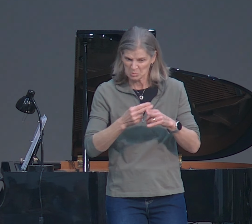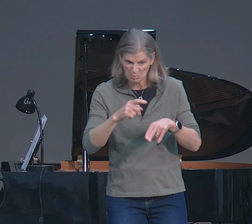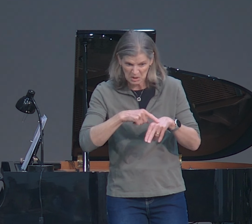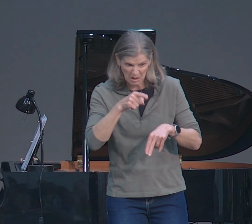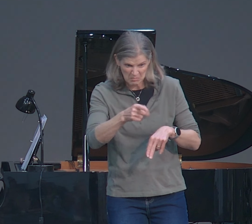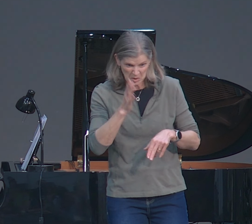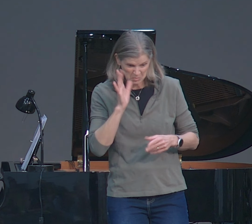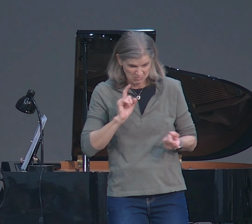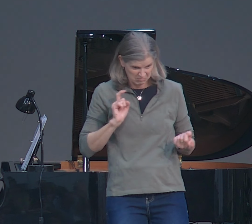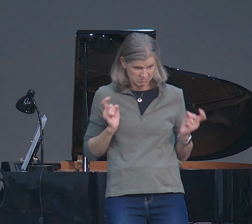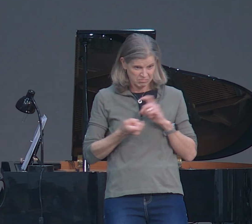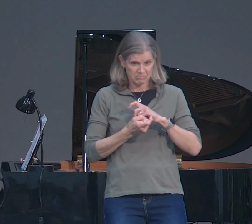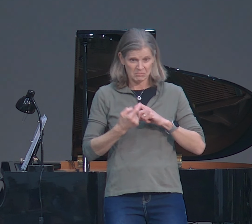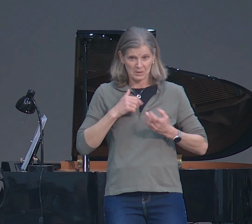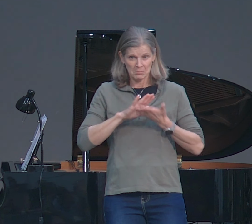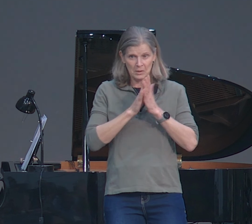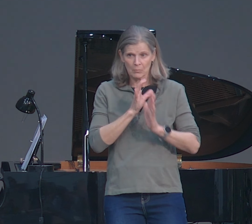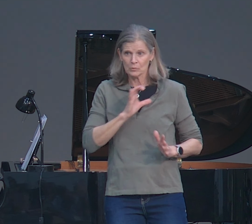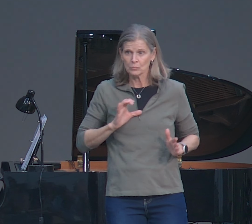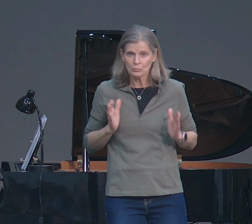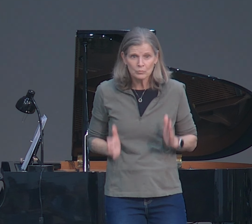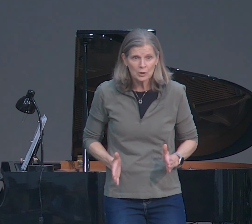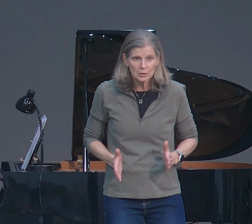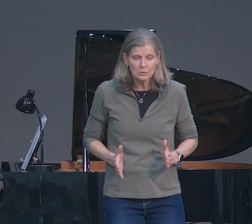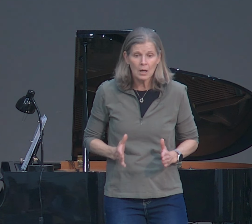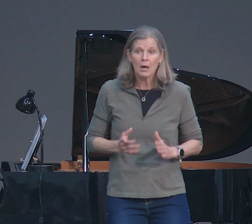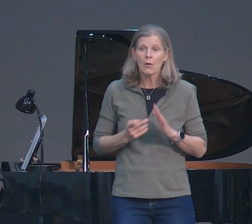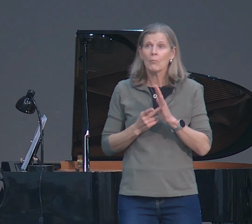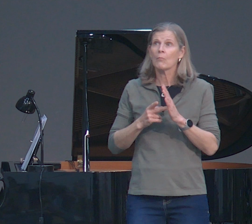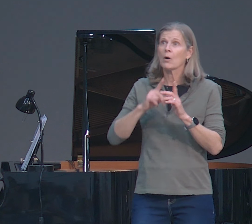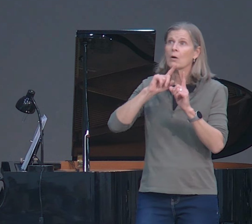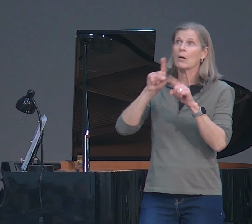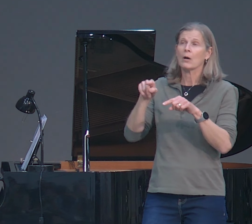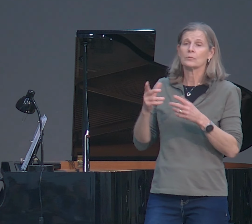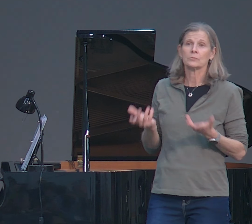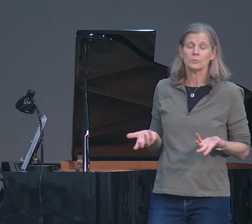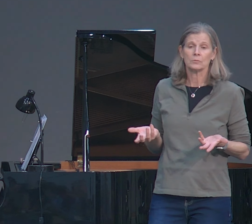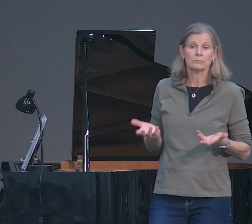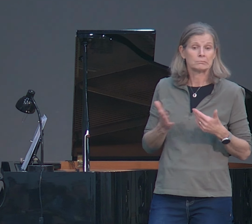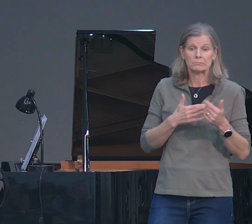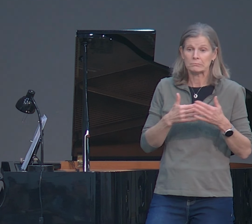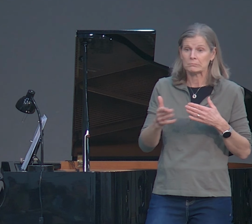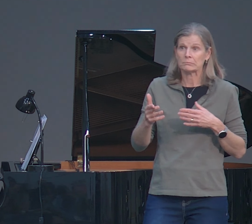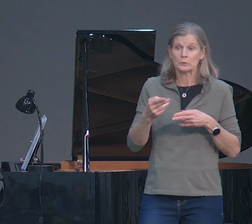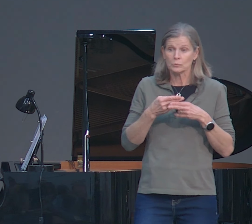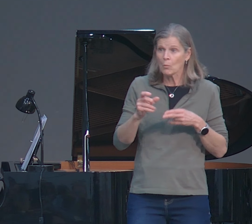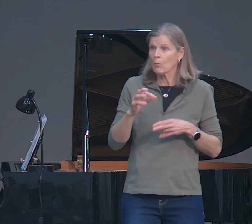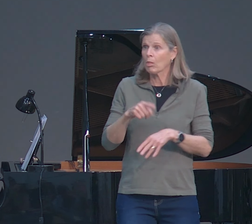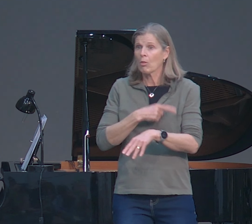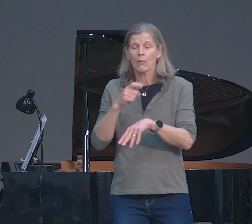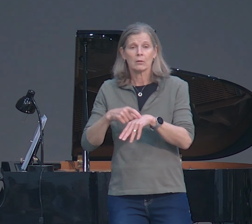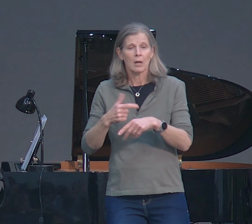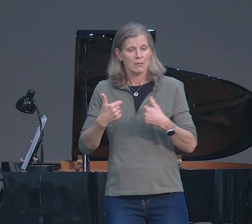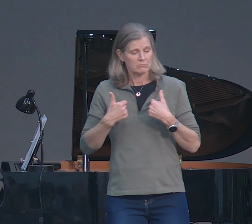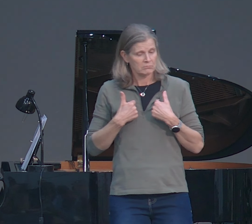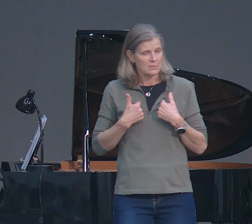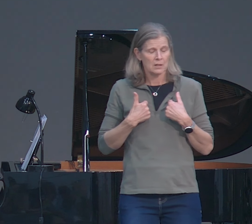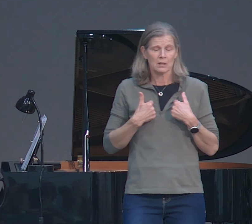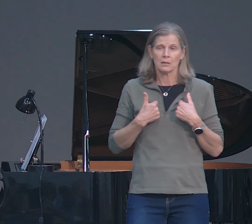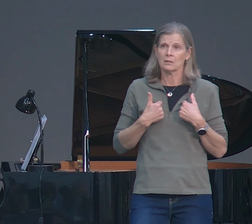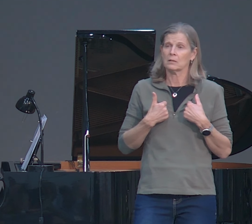you persuade me to be a Christian?" And Paul said, "Whether short or long, I would to